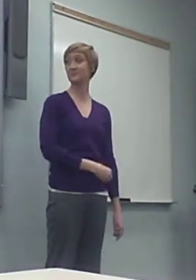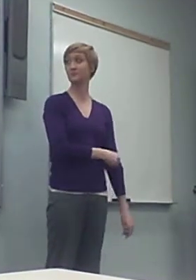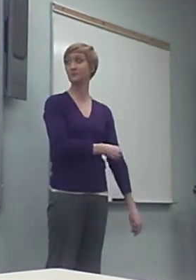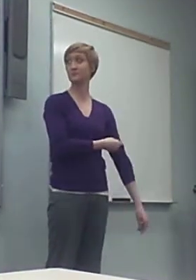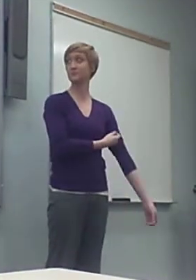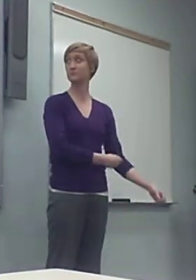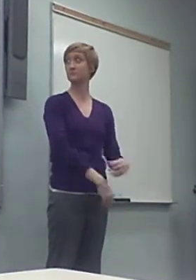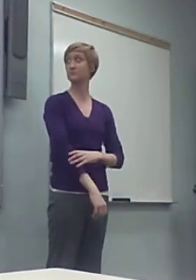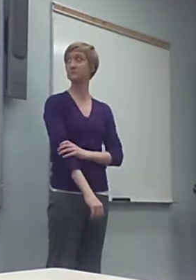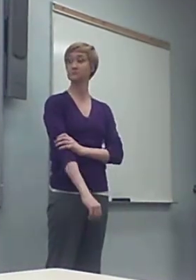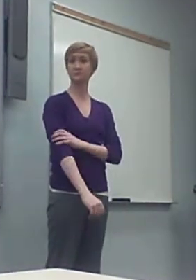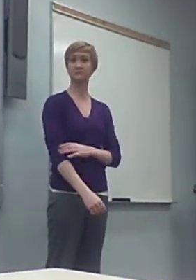So,